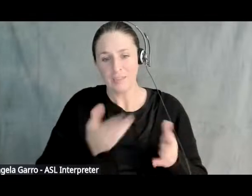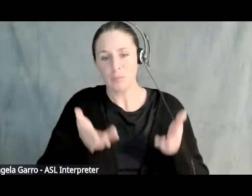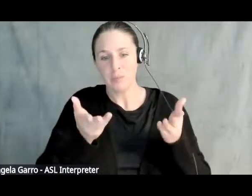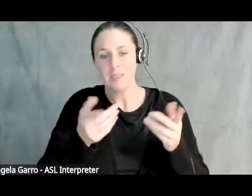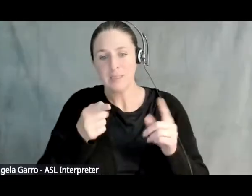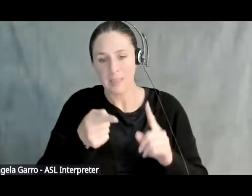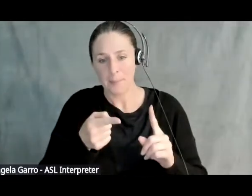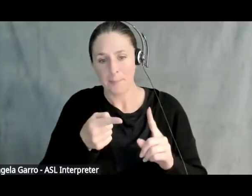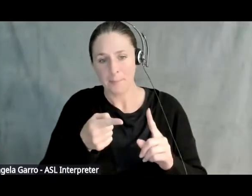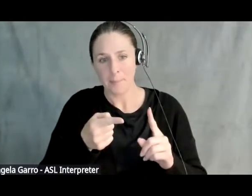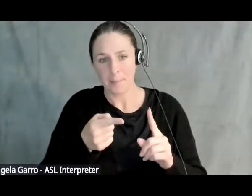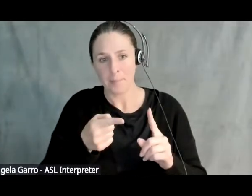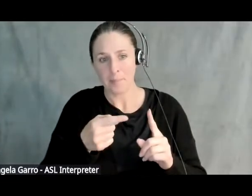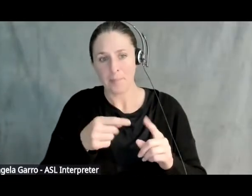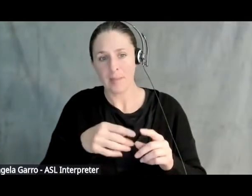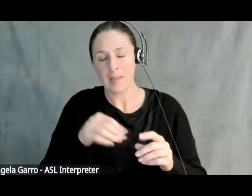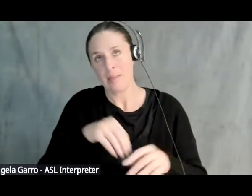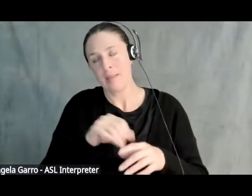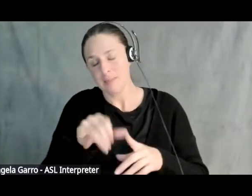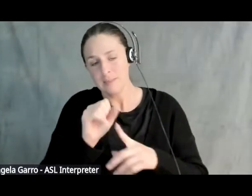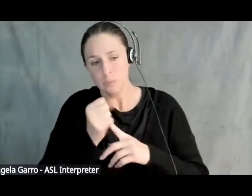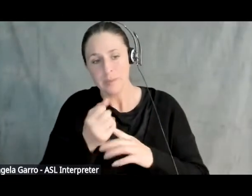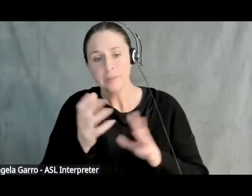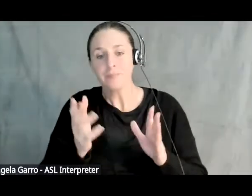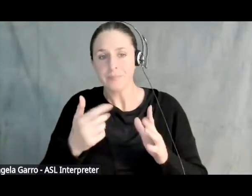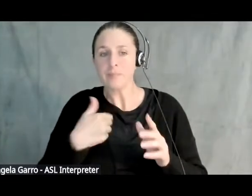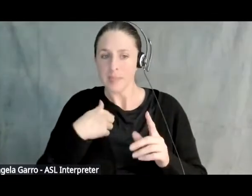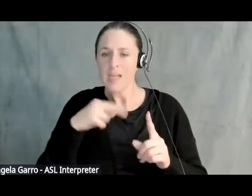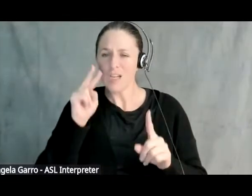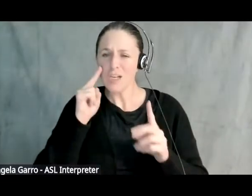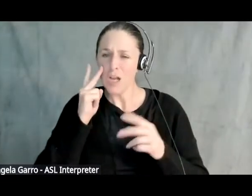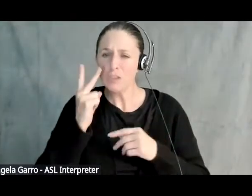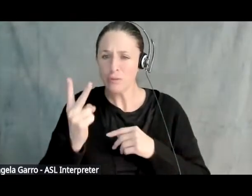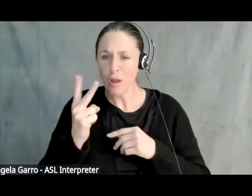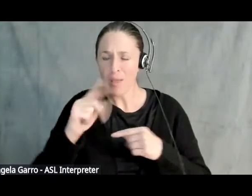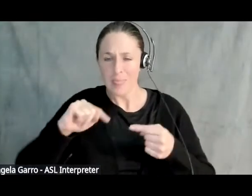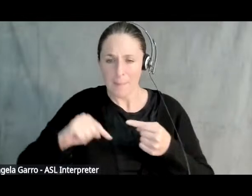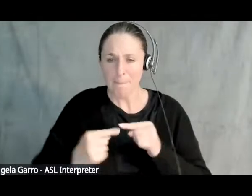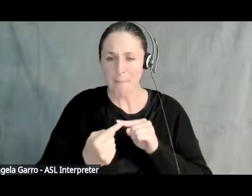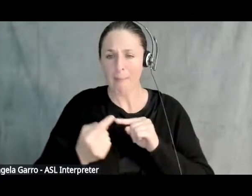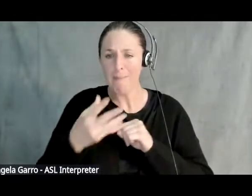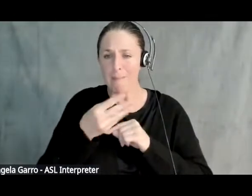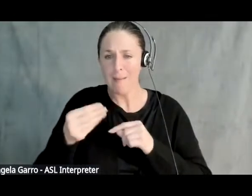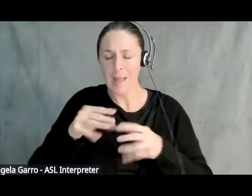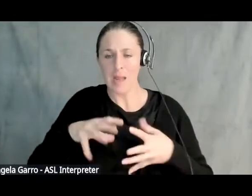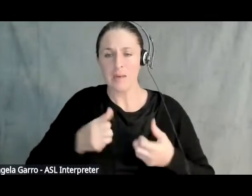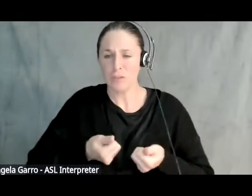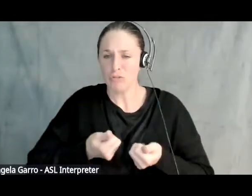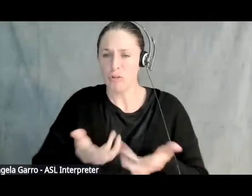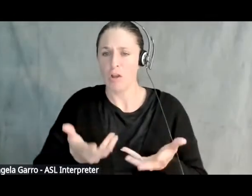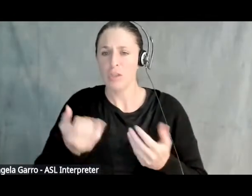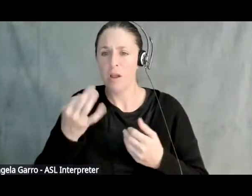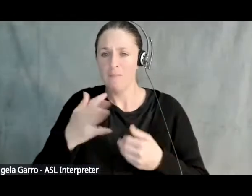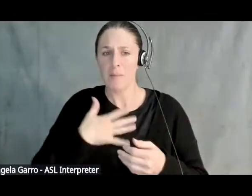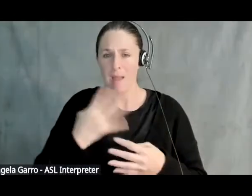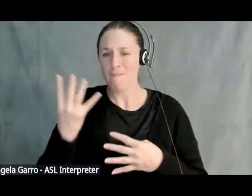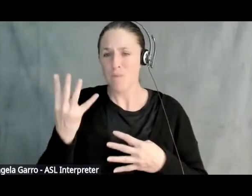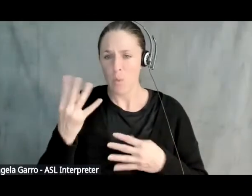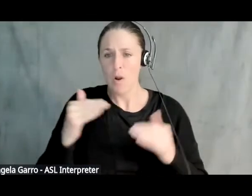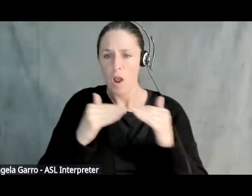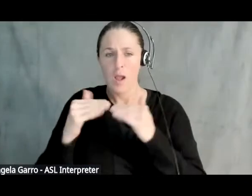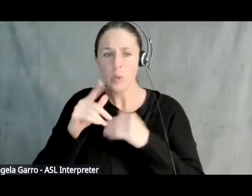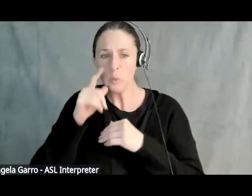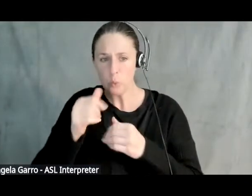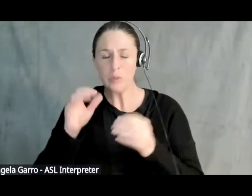in this situation, I saw the pain and exhaustion of my 4 colleagues who teach ethnic studies at